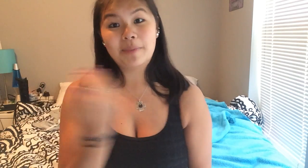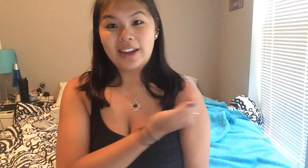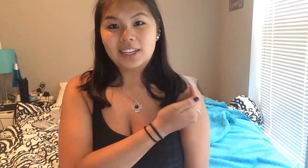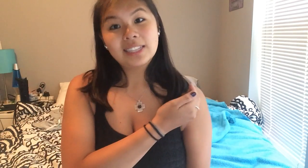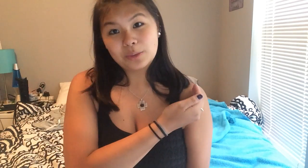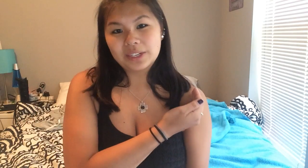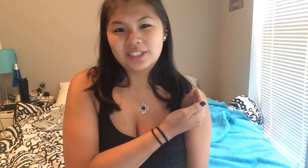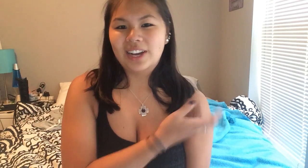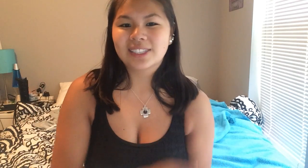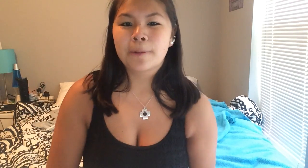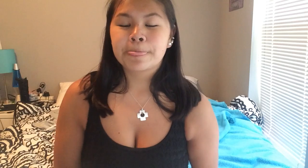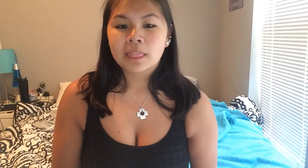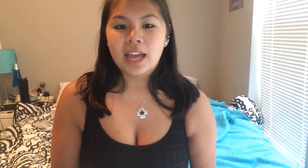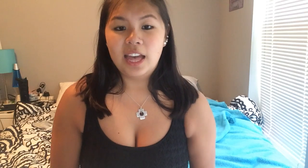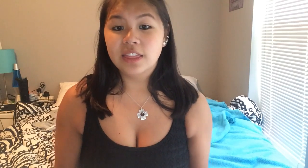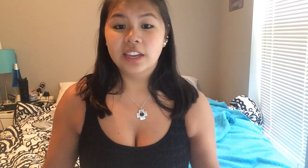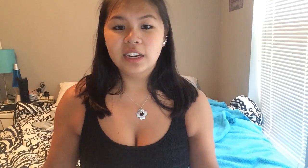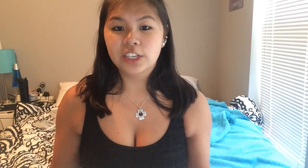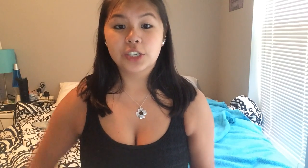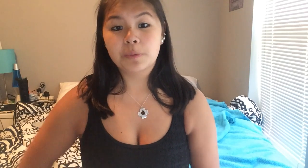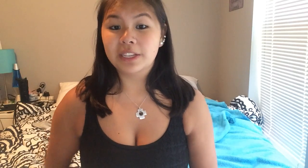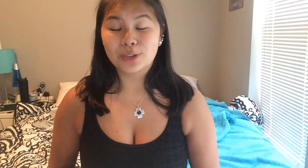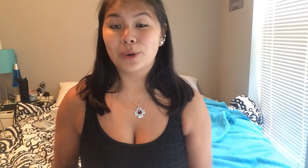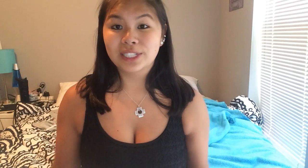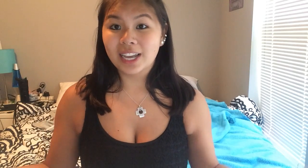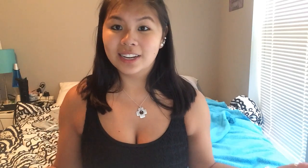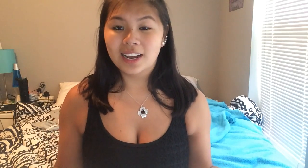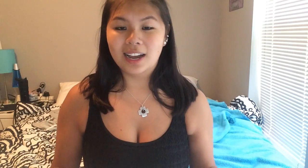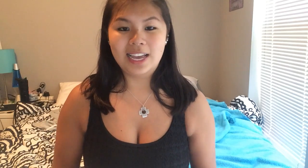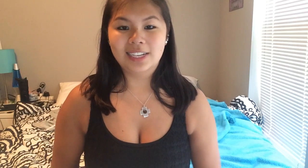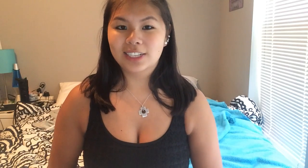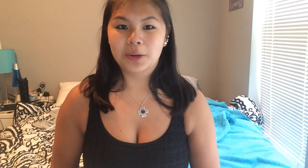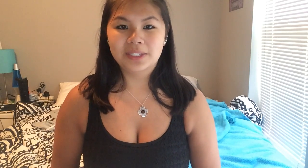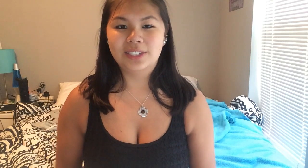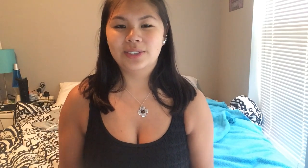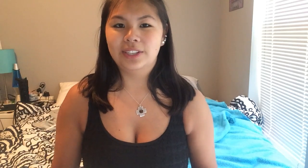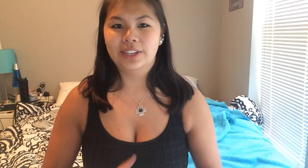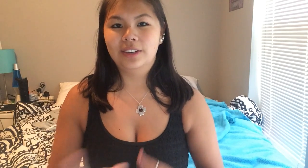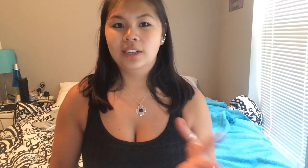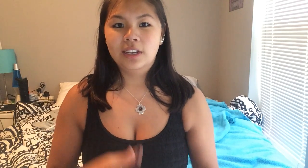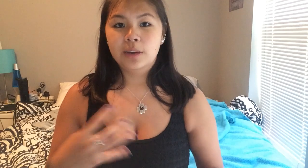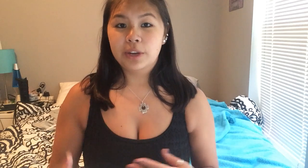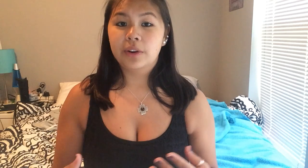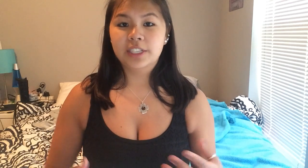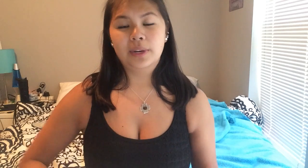bad us, like the worst of us. And then it just repeats the chorus again, and it goes into the little pre-chorus where it